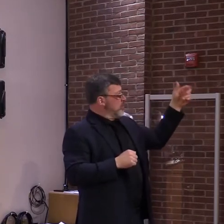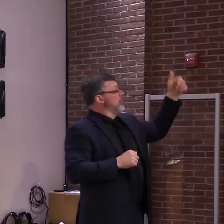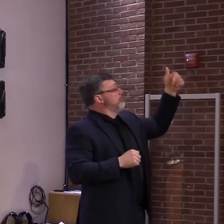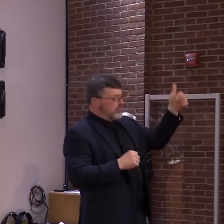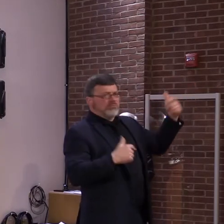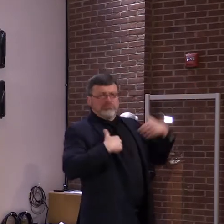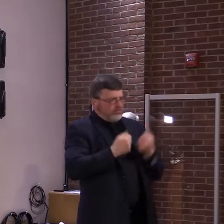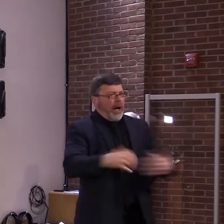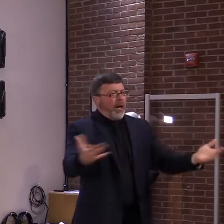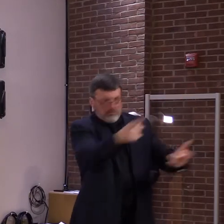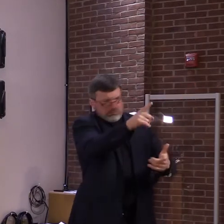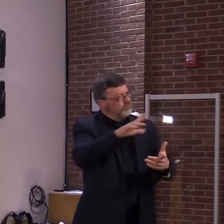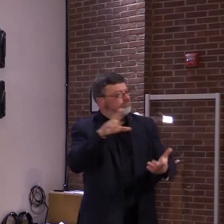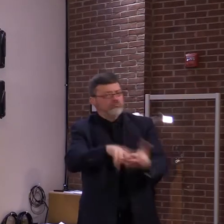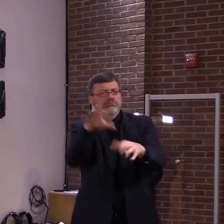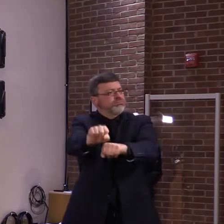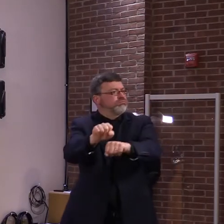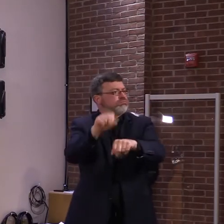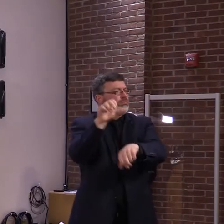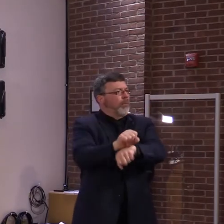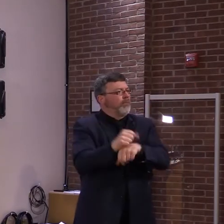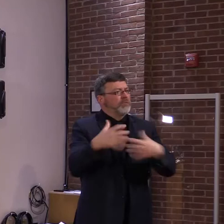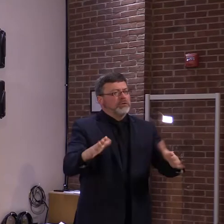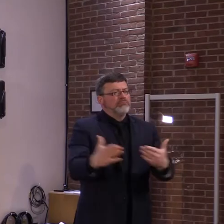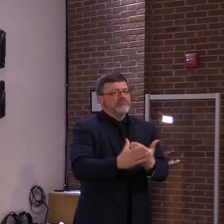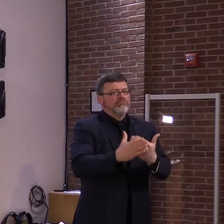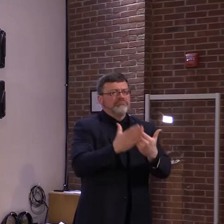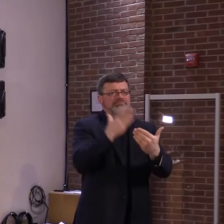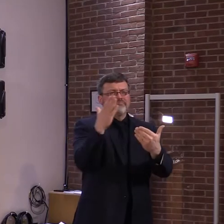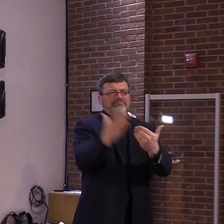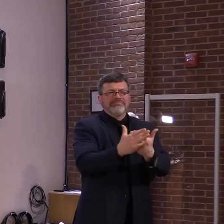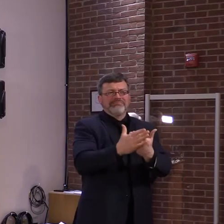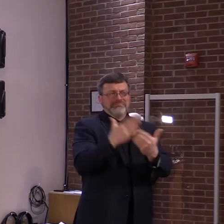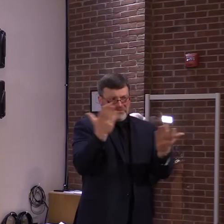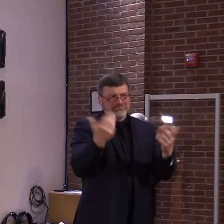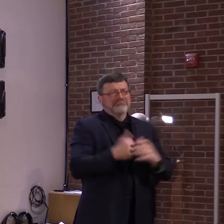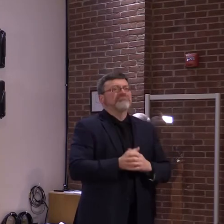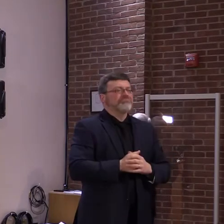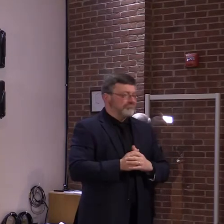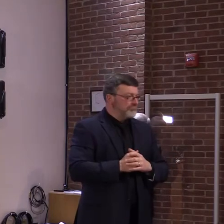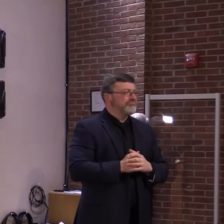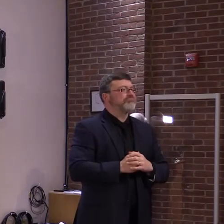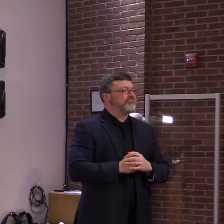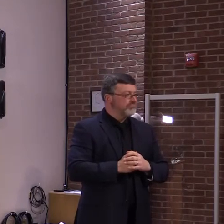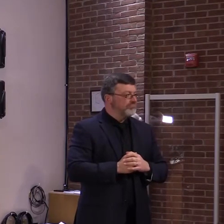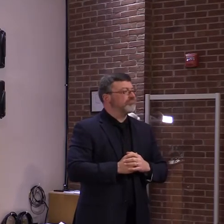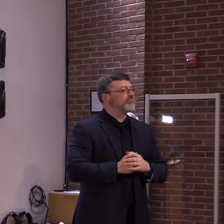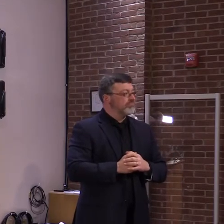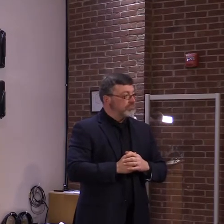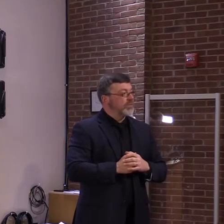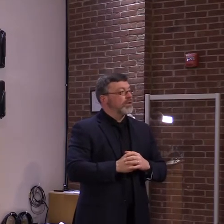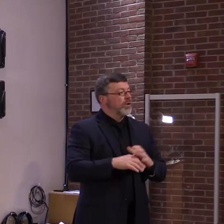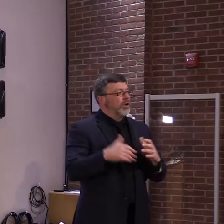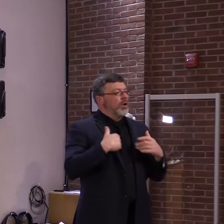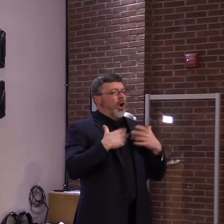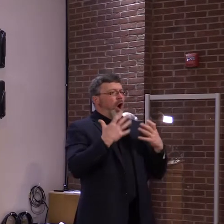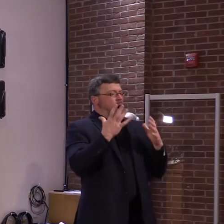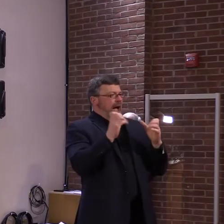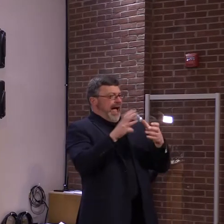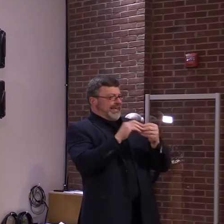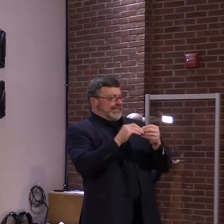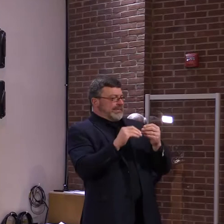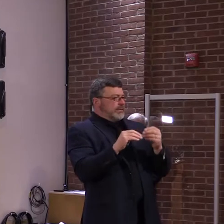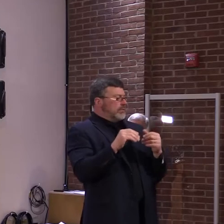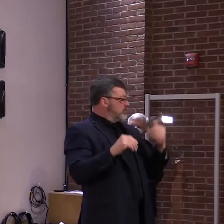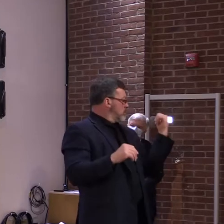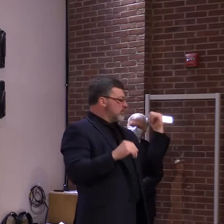Finally, as Secretary Smith alluded to, for those who do check the vaccine dashboard on our website, I just want to mention that there will